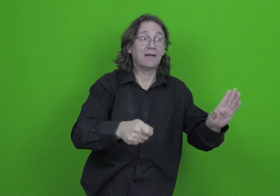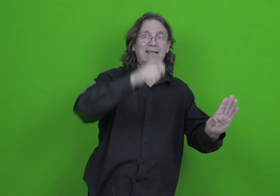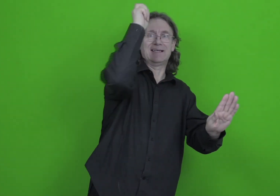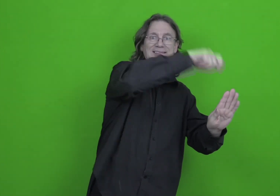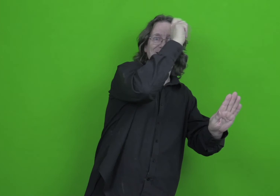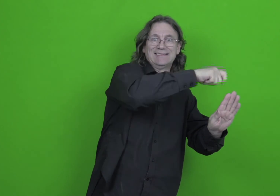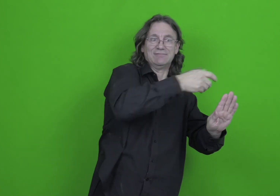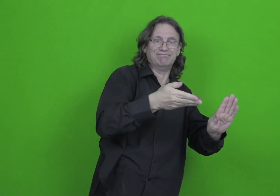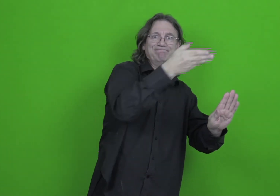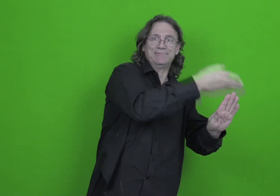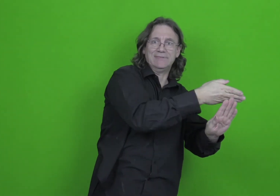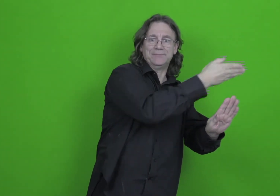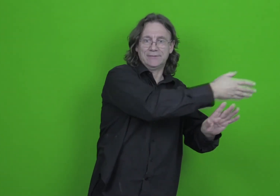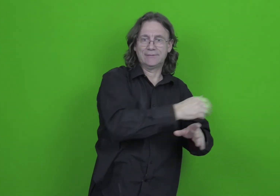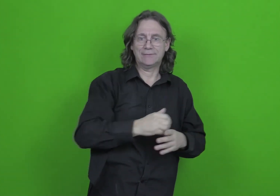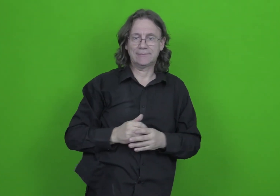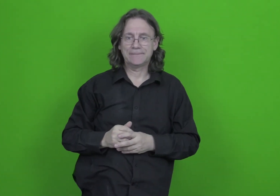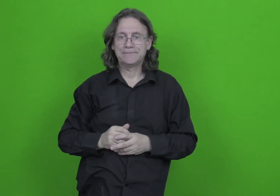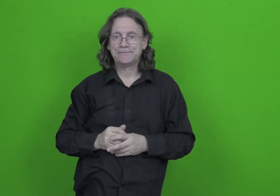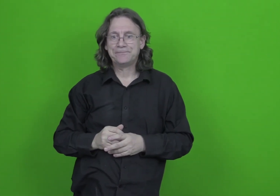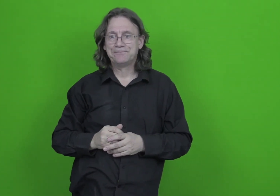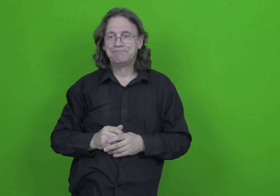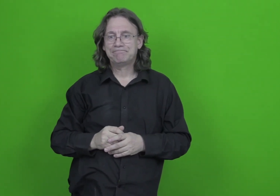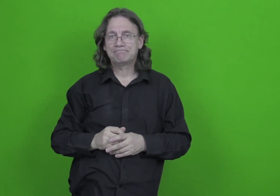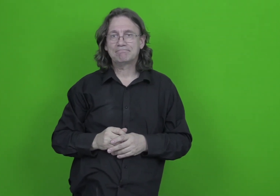plant and then passed on to healthy plants.